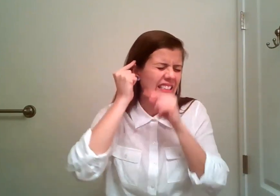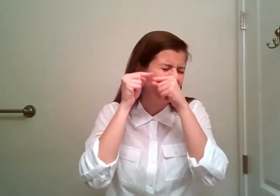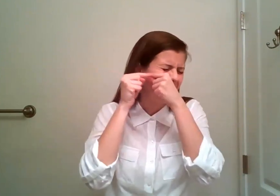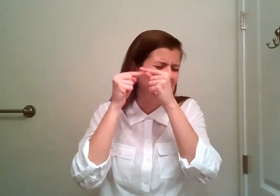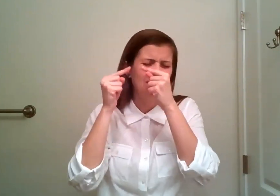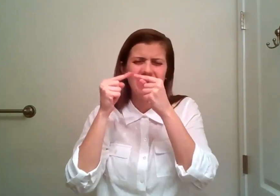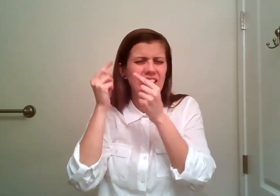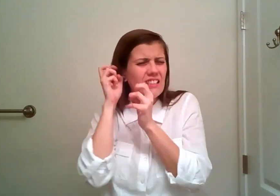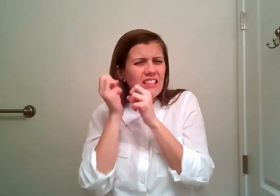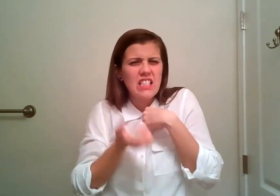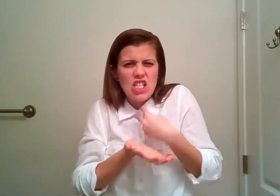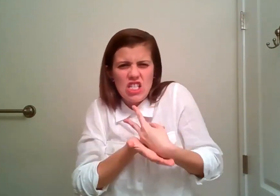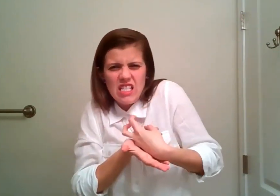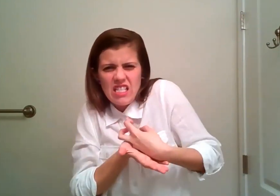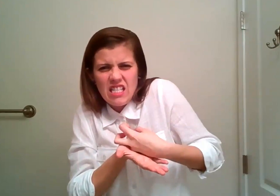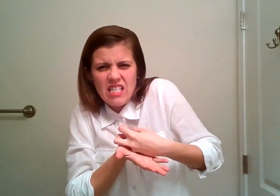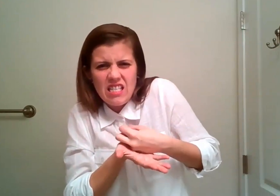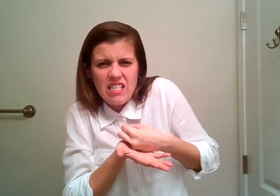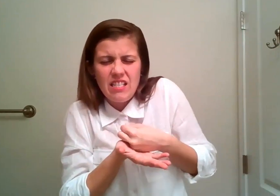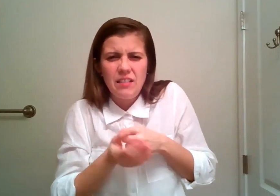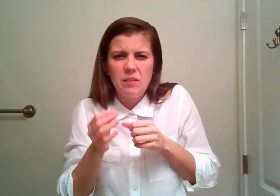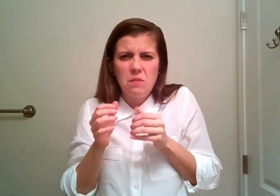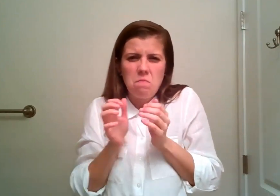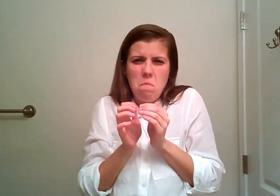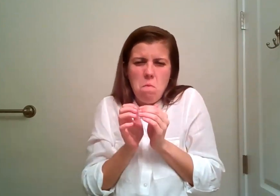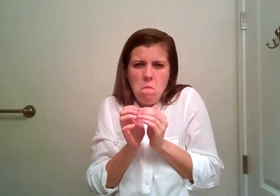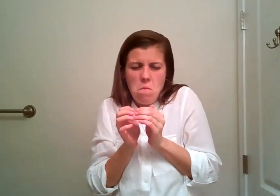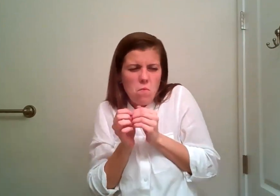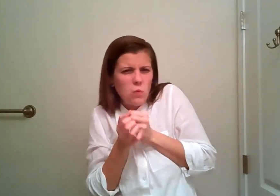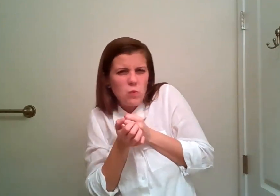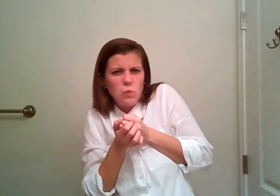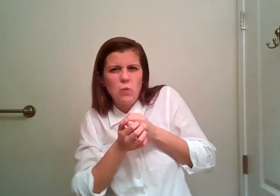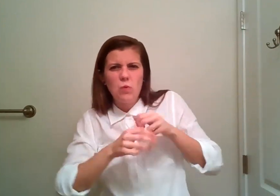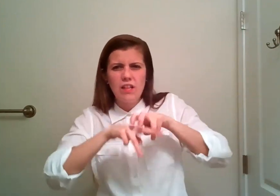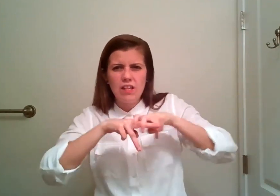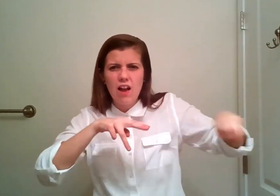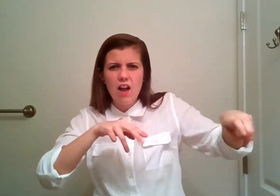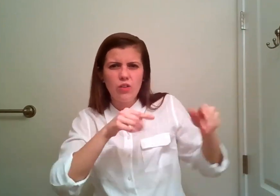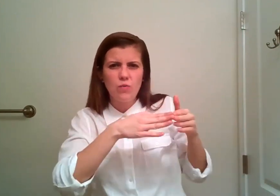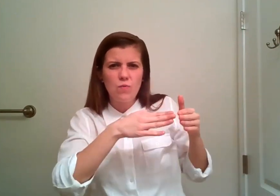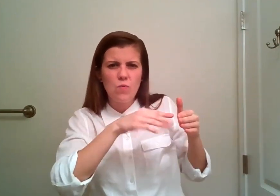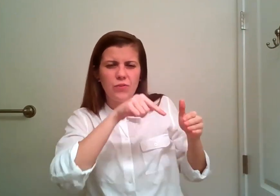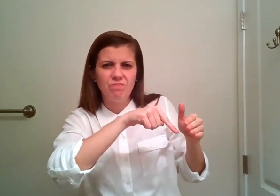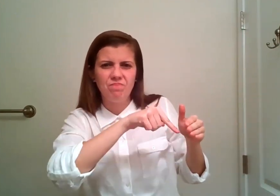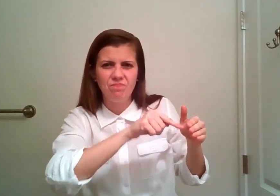I told my mom it was just awful pain. It felt like my ears were just crumbling inside of